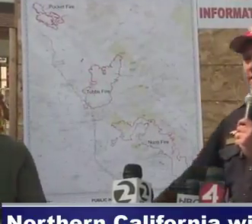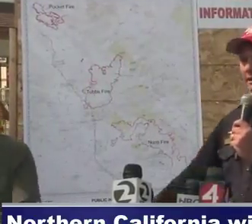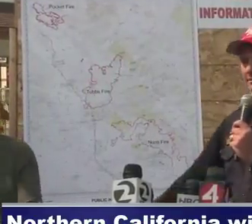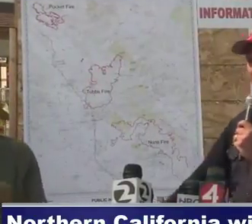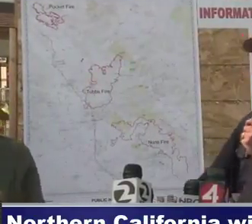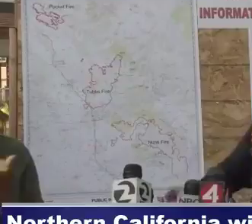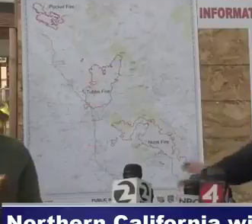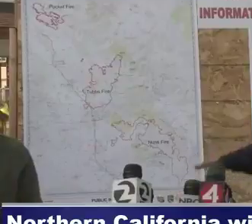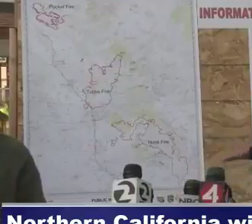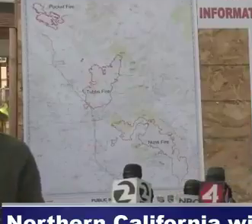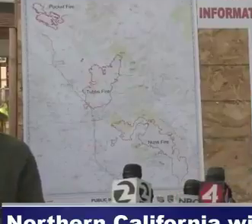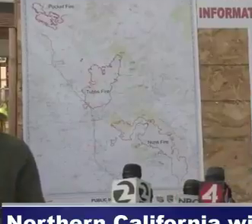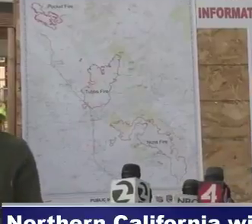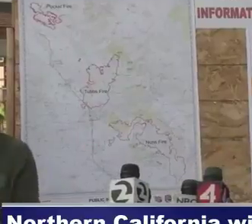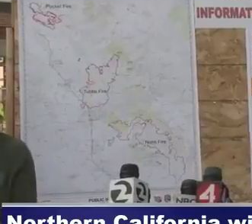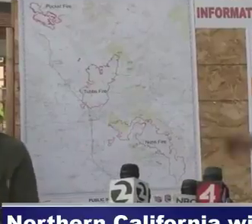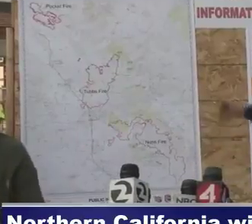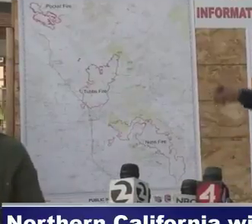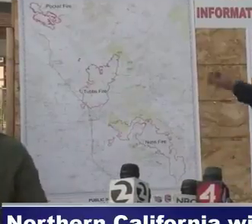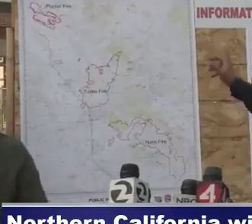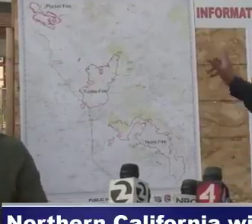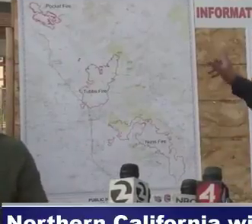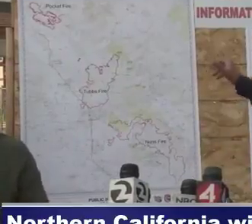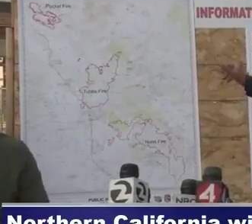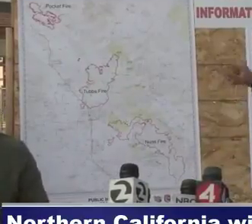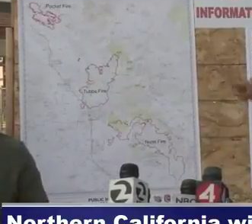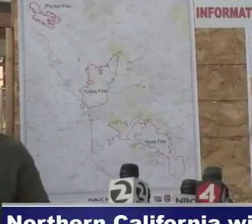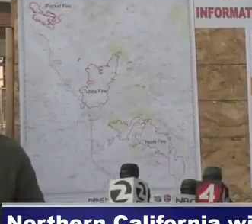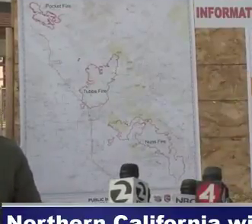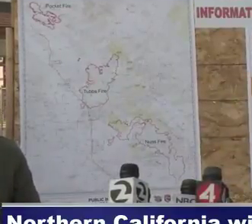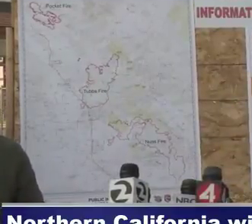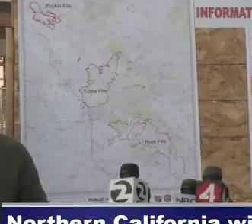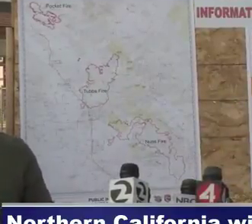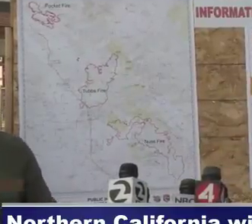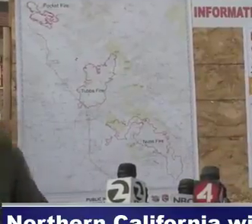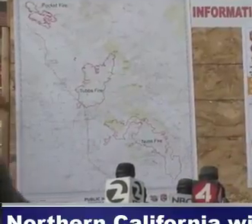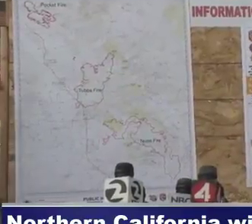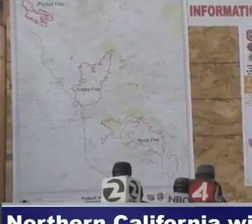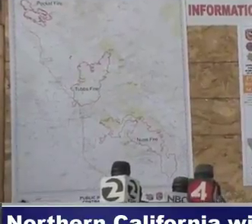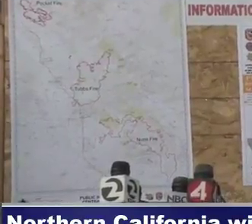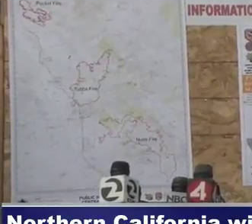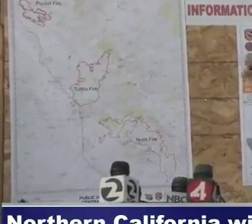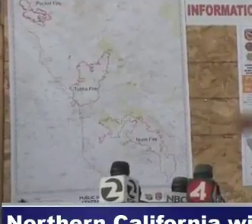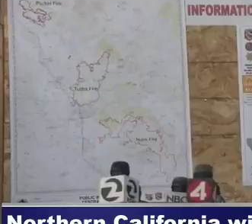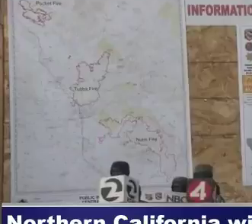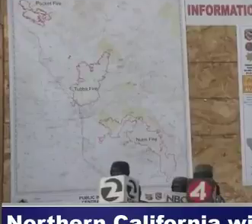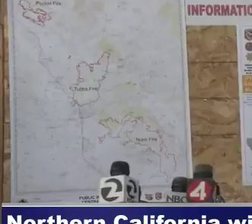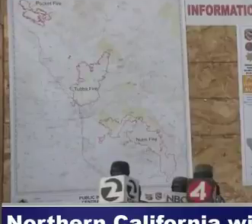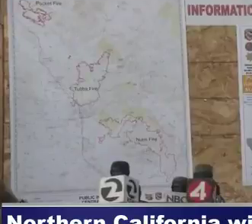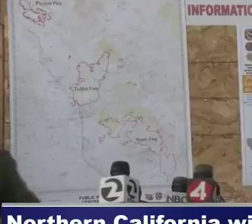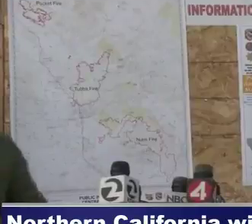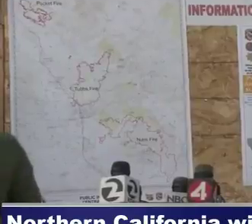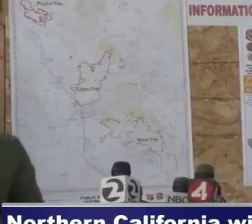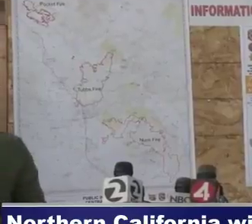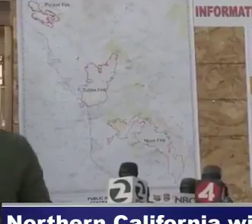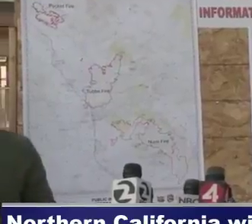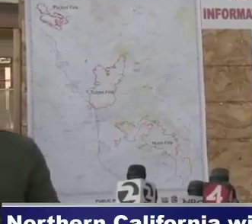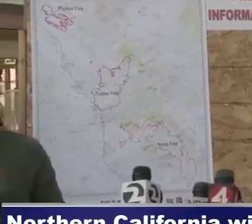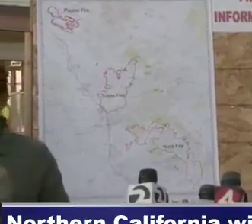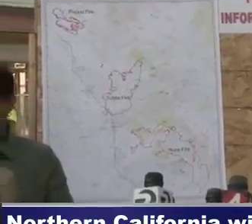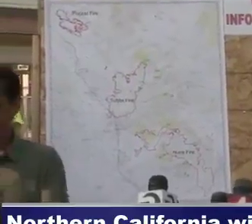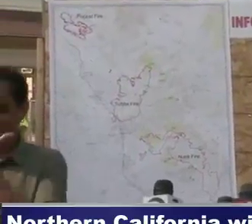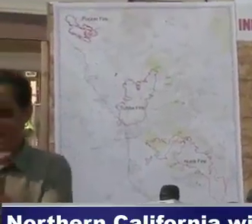category as called the Nuns Fire. I'll start up in the top, kind of give you a rundown on what's going on. The pocket fire, I mean, your upper left-hand corner there of the